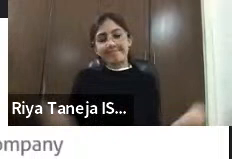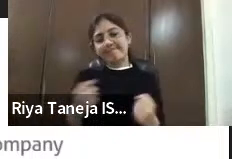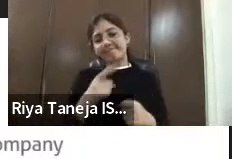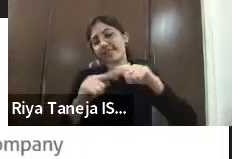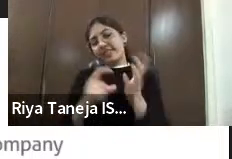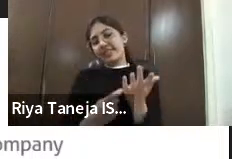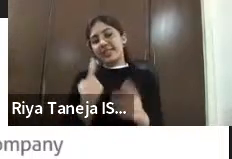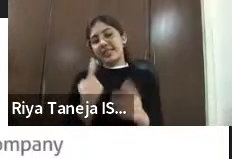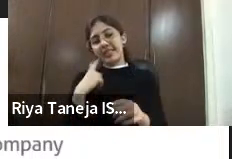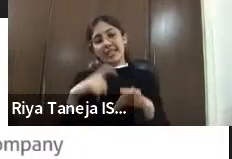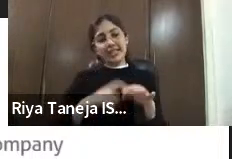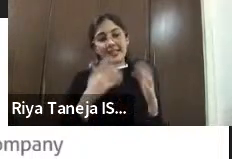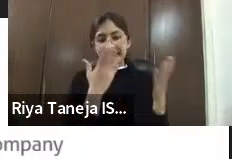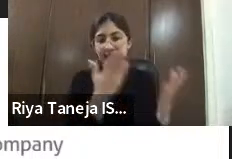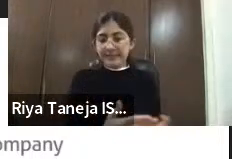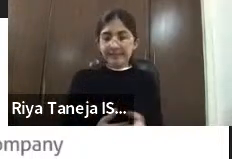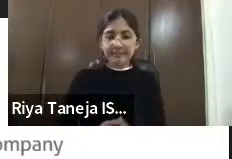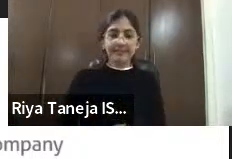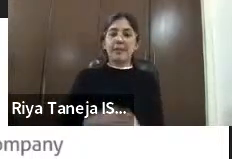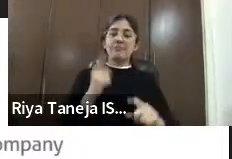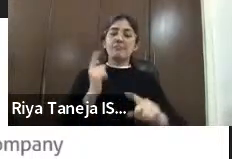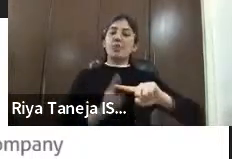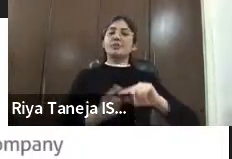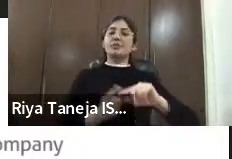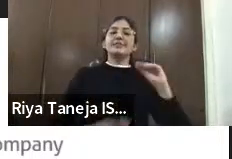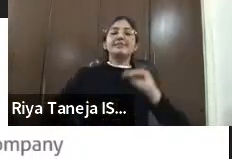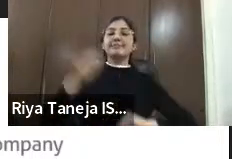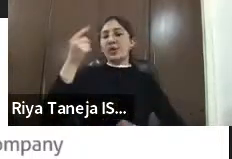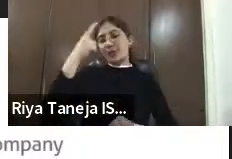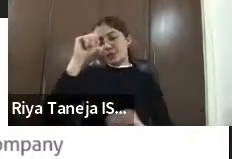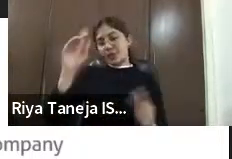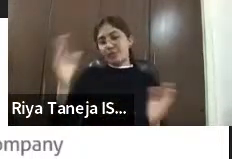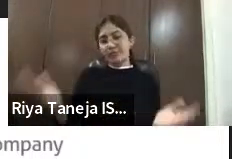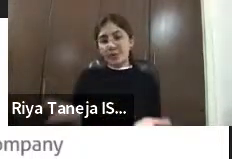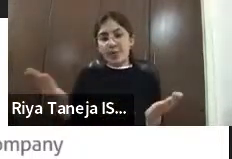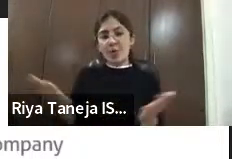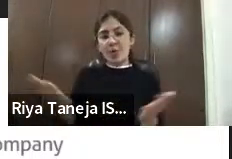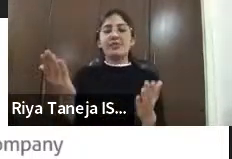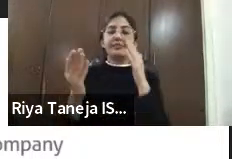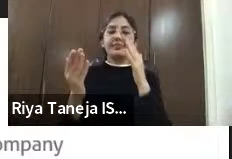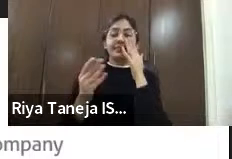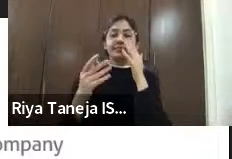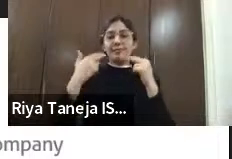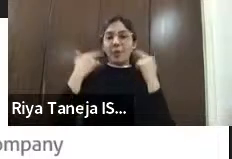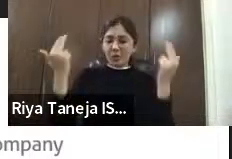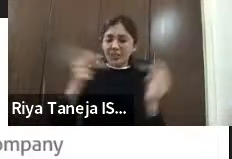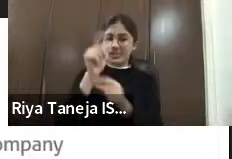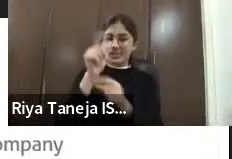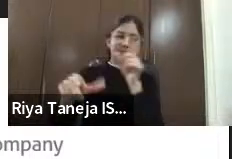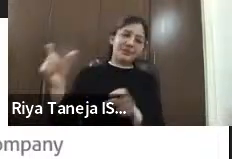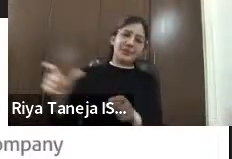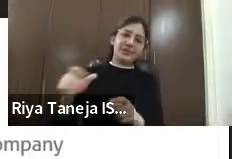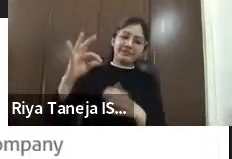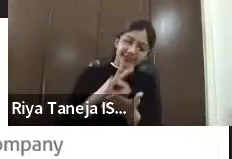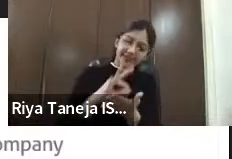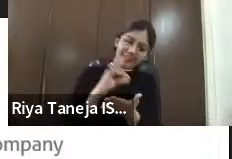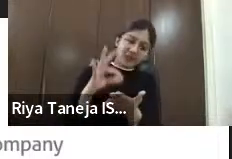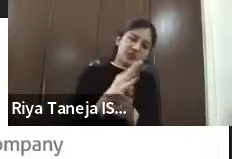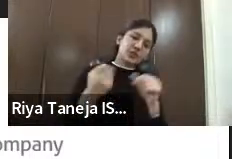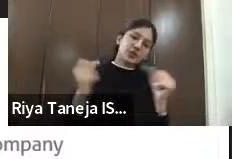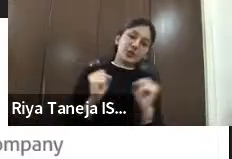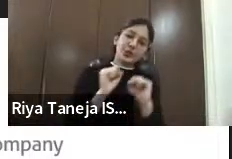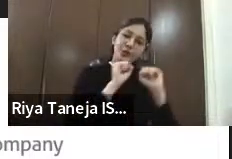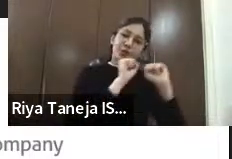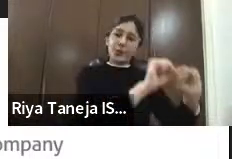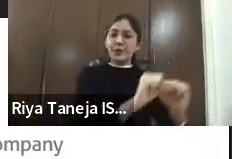Mir, while also playing a positive role in promoting and popularizing the traditional art forms of Kashmir.